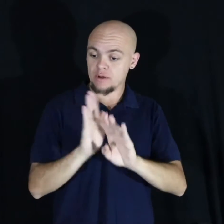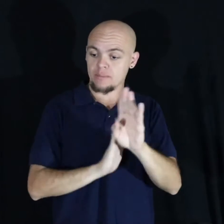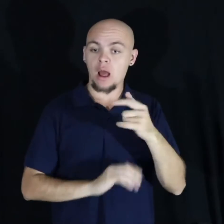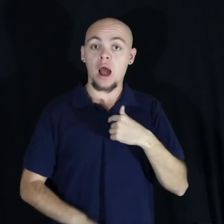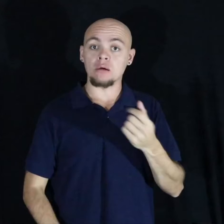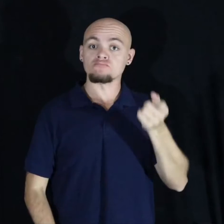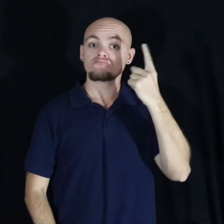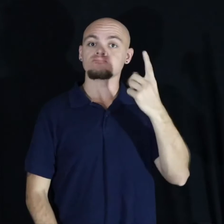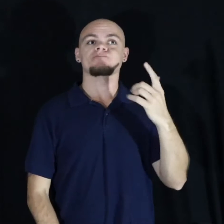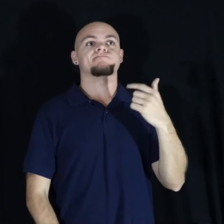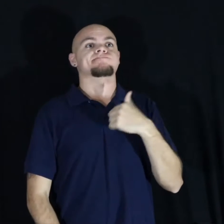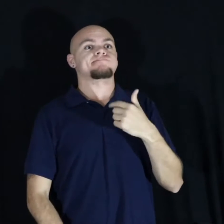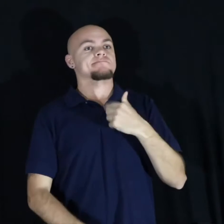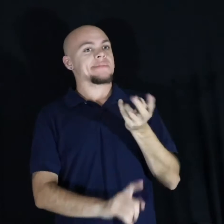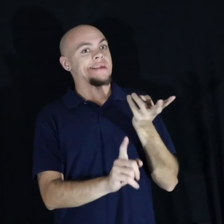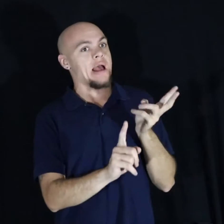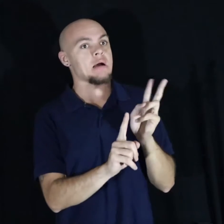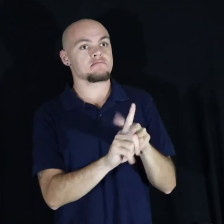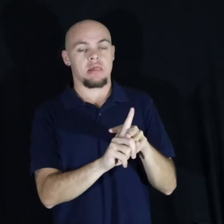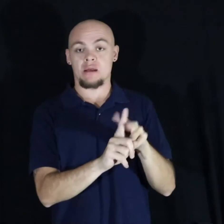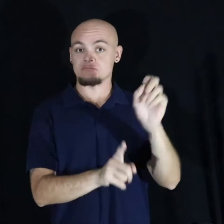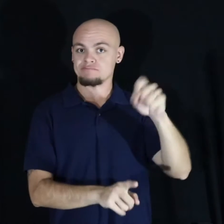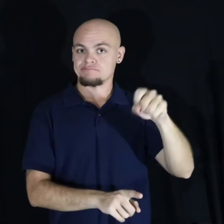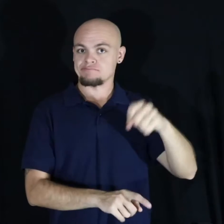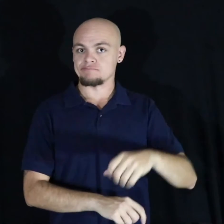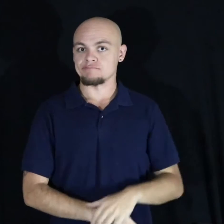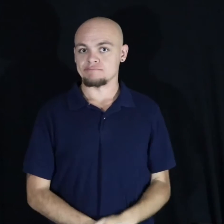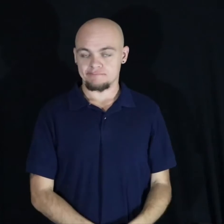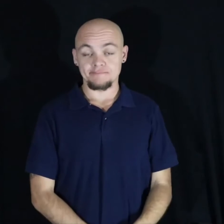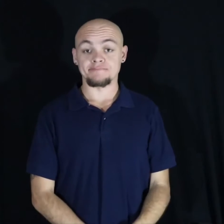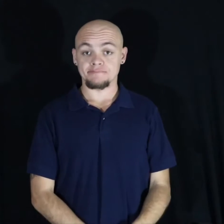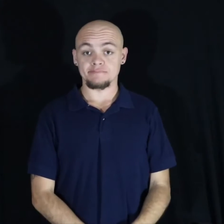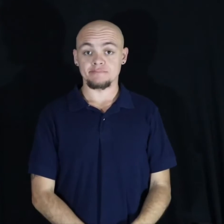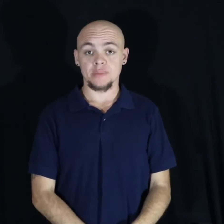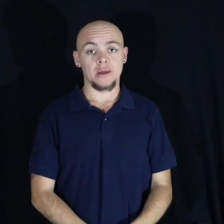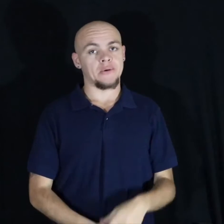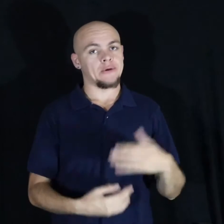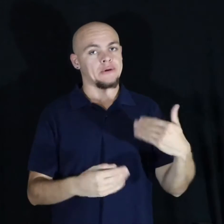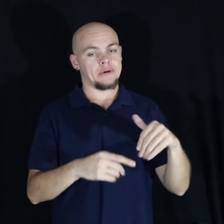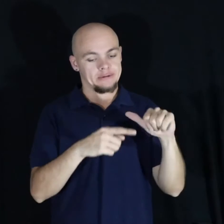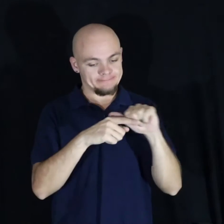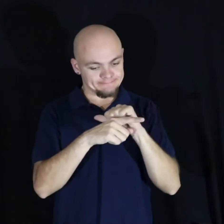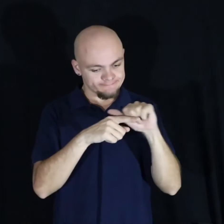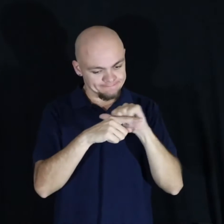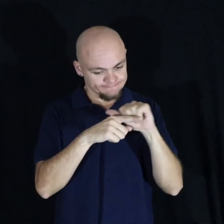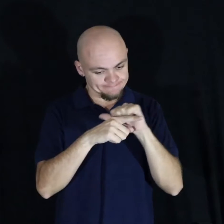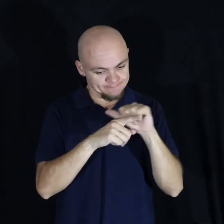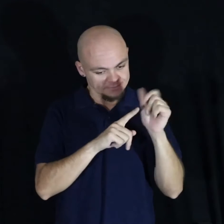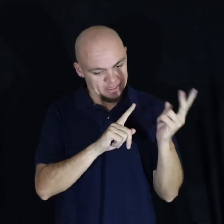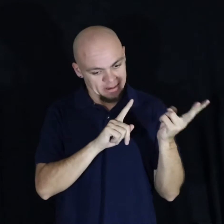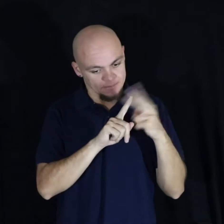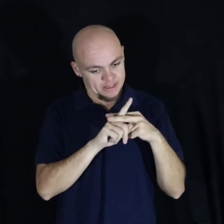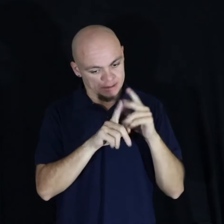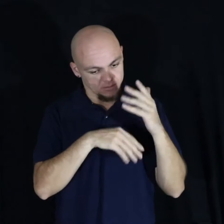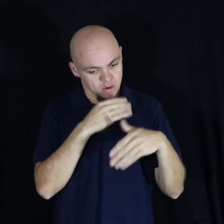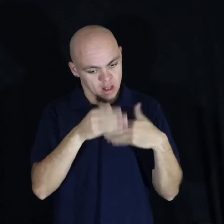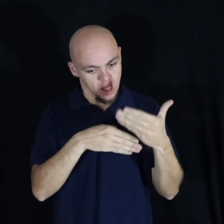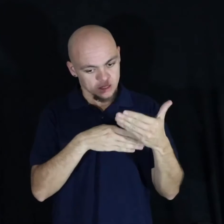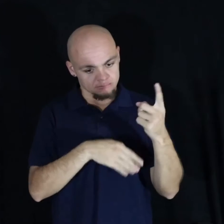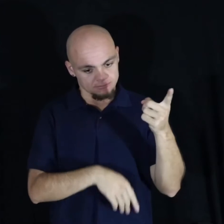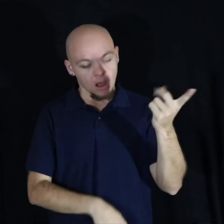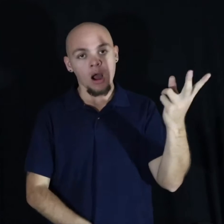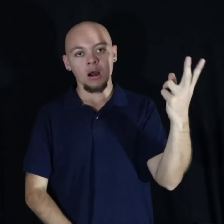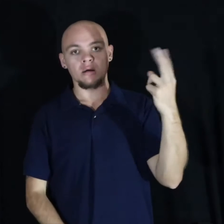without hesitation, I applied. After a very rigorous application process, surprise, I had been